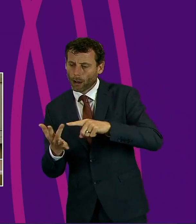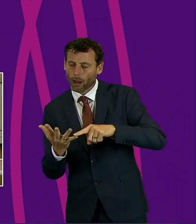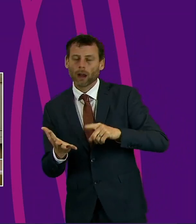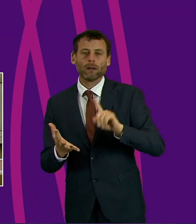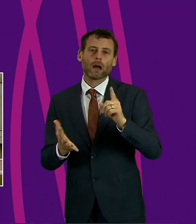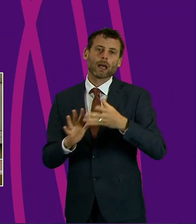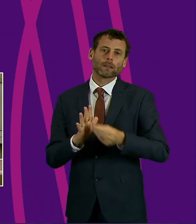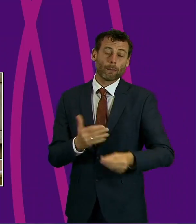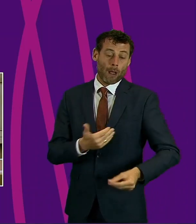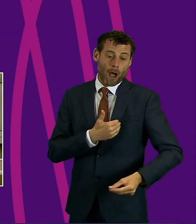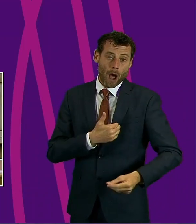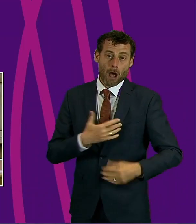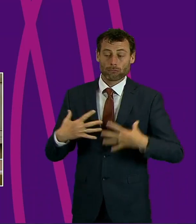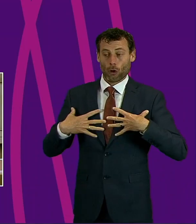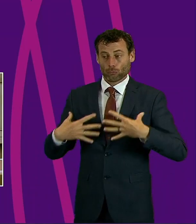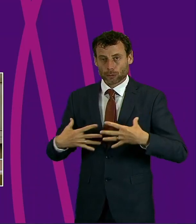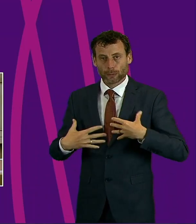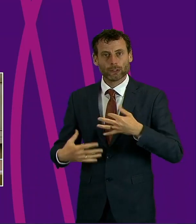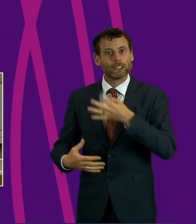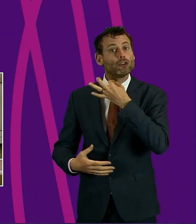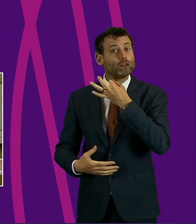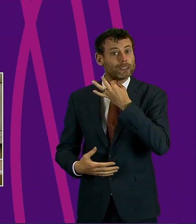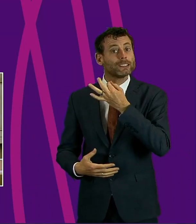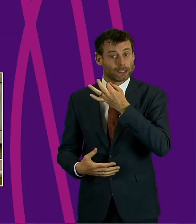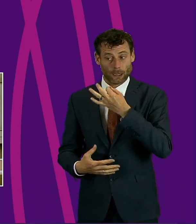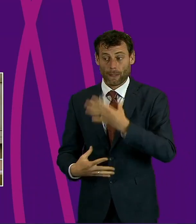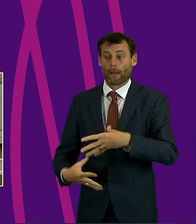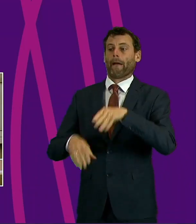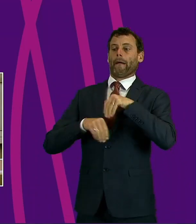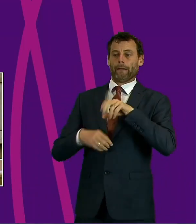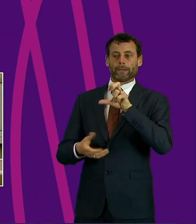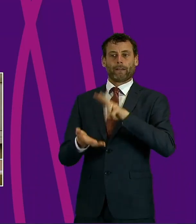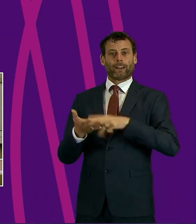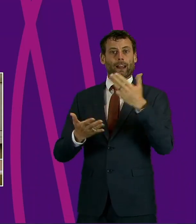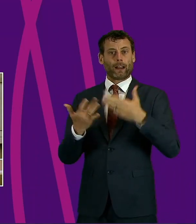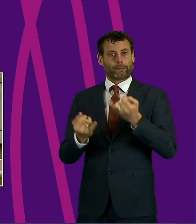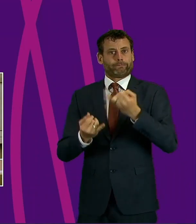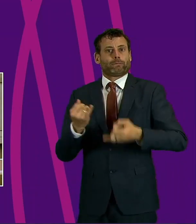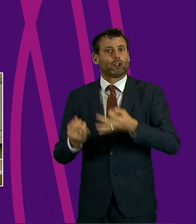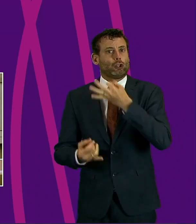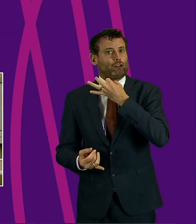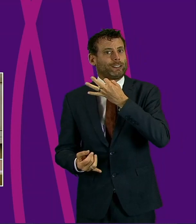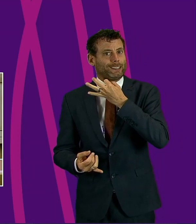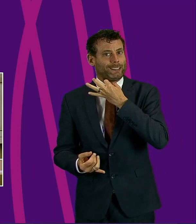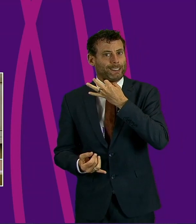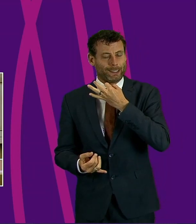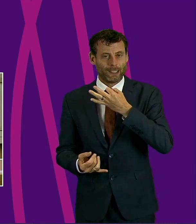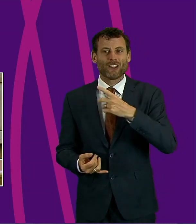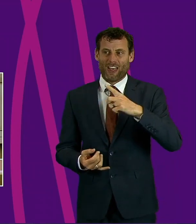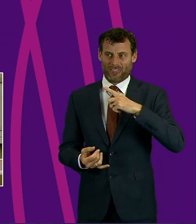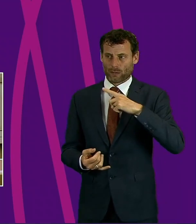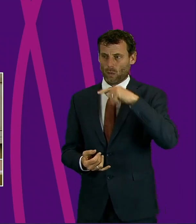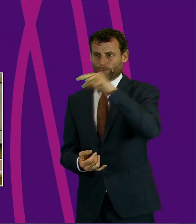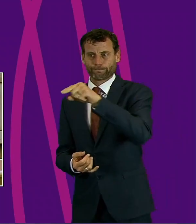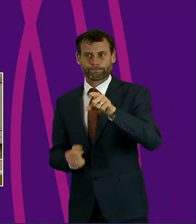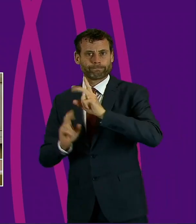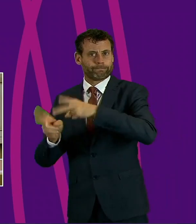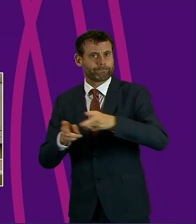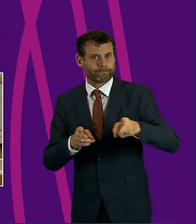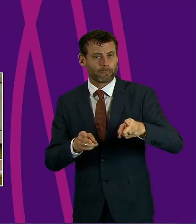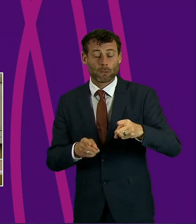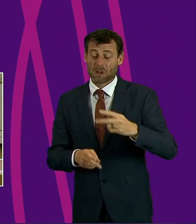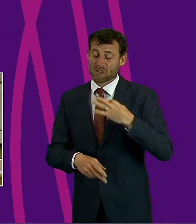well as diabetes and obesity, increasing the risk from COVID-19, which in turn has led to an increased mortality rate, does the First Minister agree